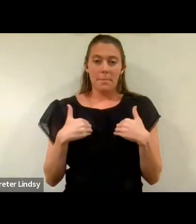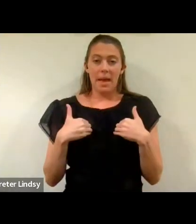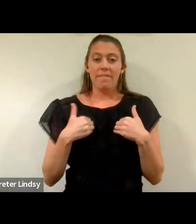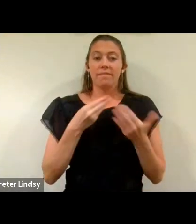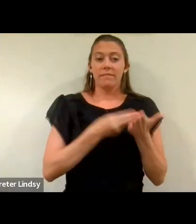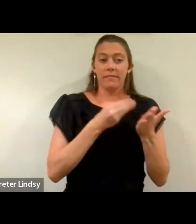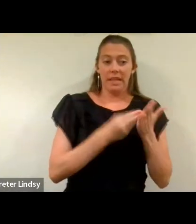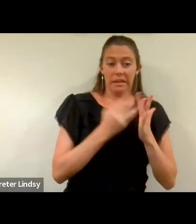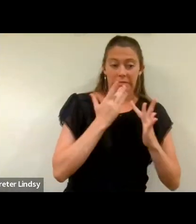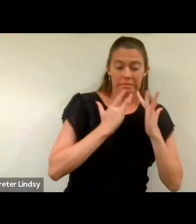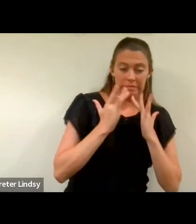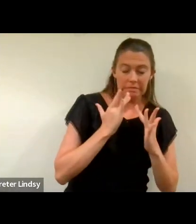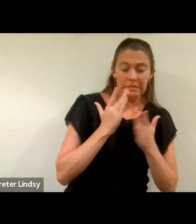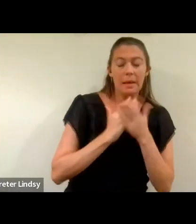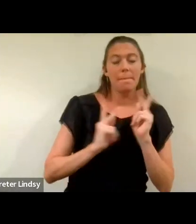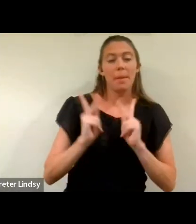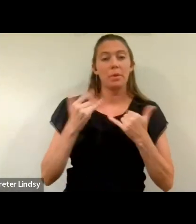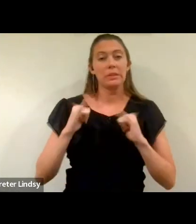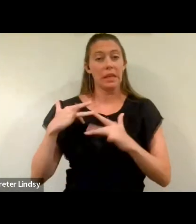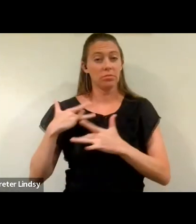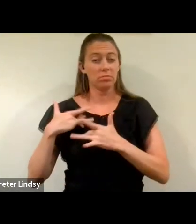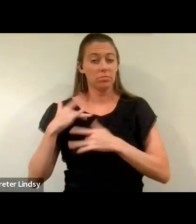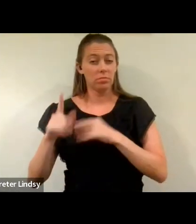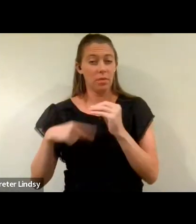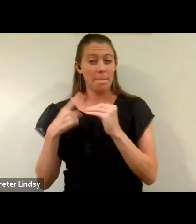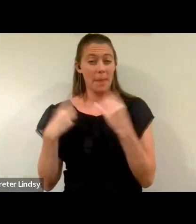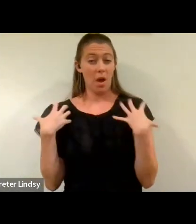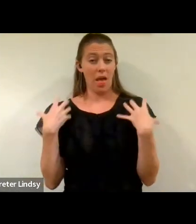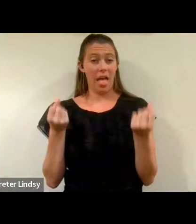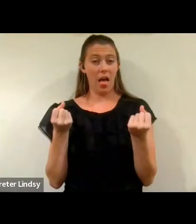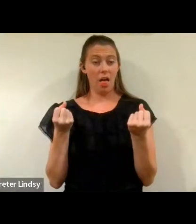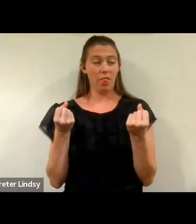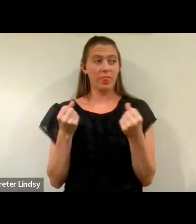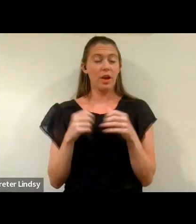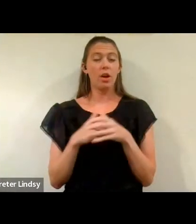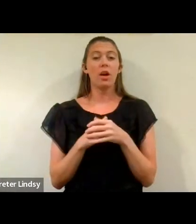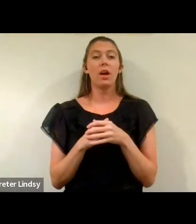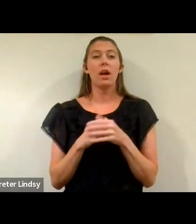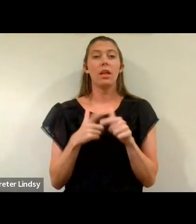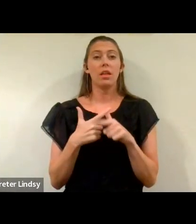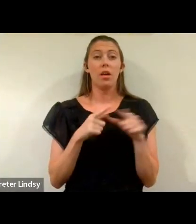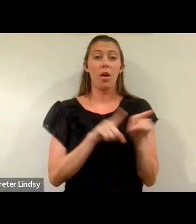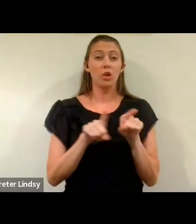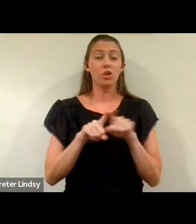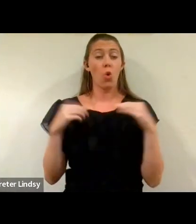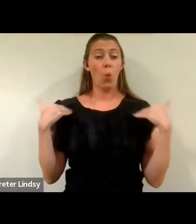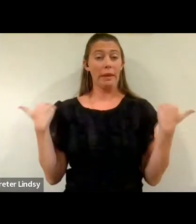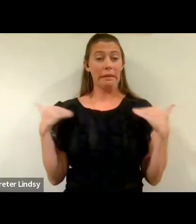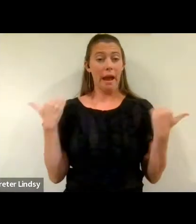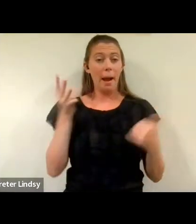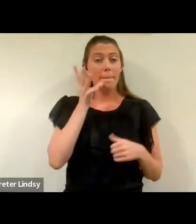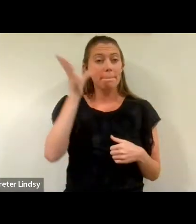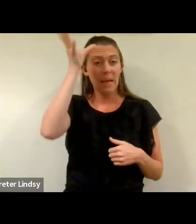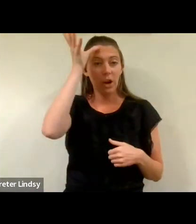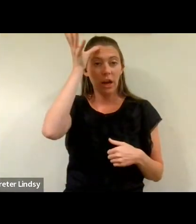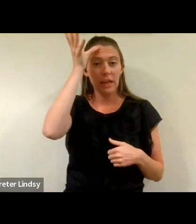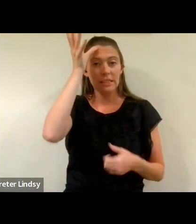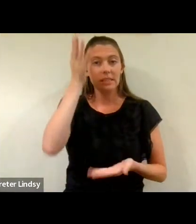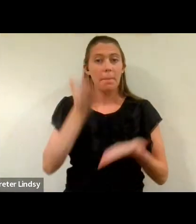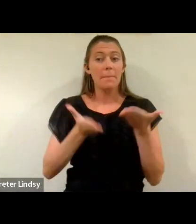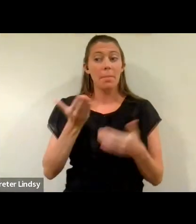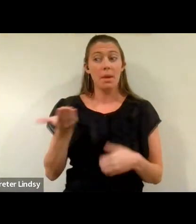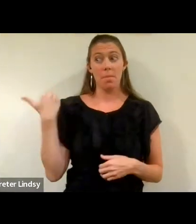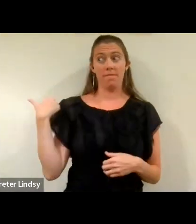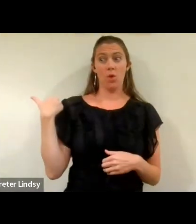about young parents, 2-parent families where one is, you know, both were making minimum wage, but